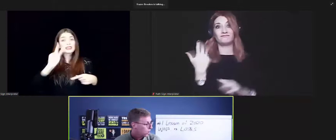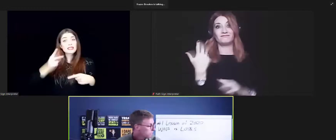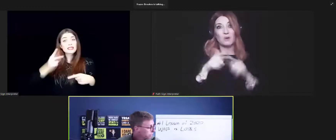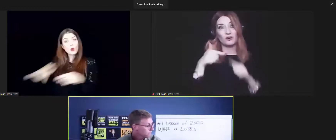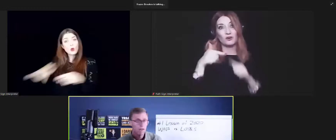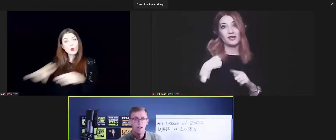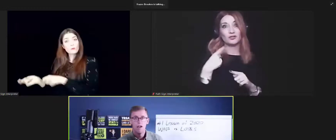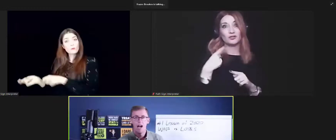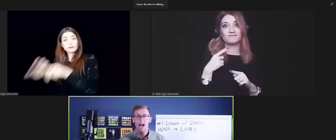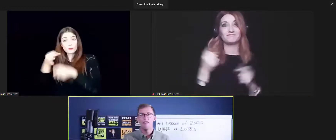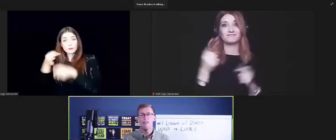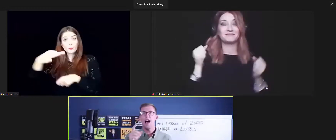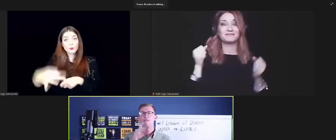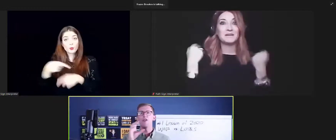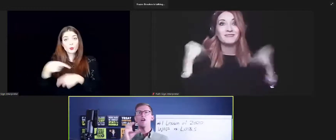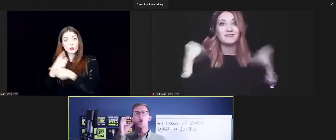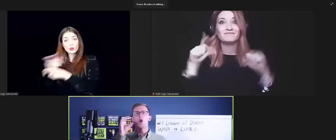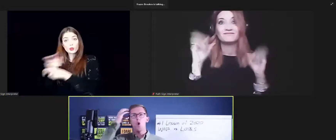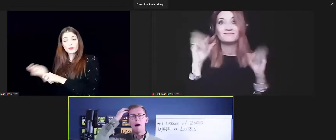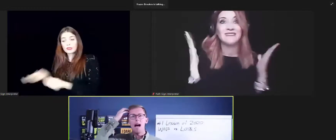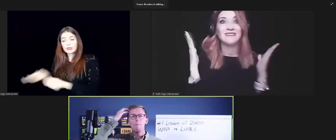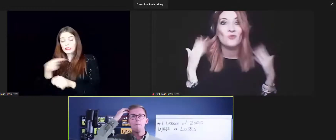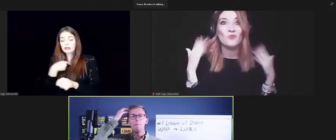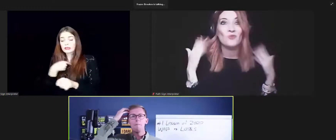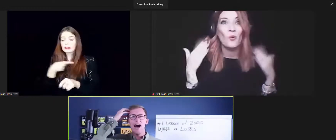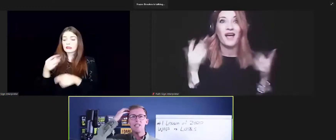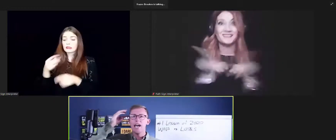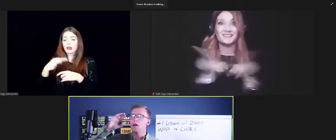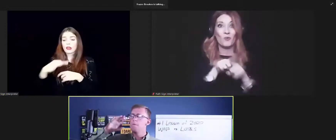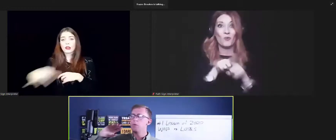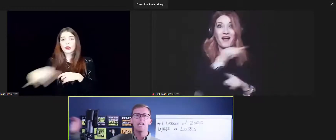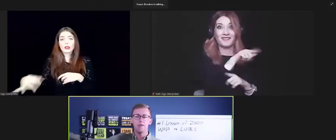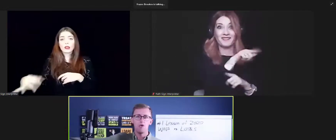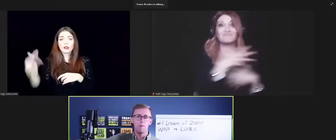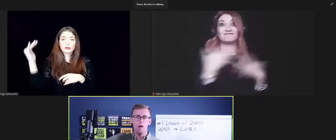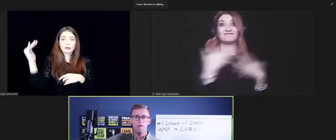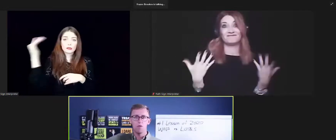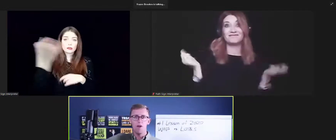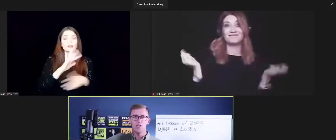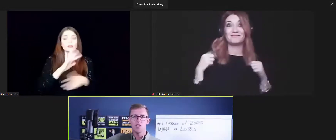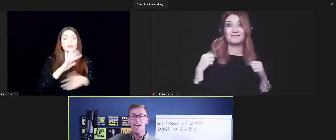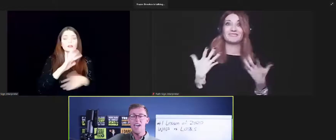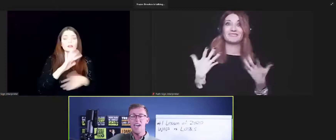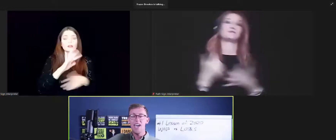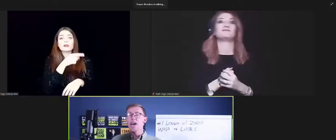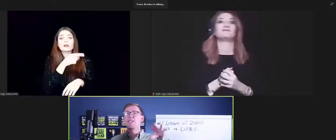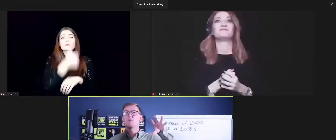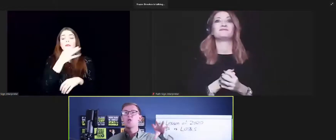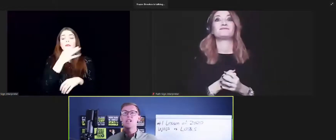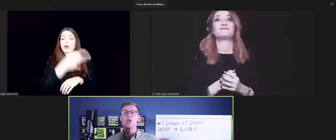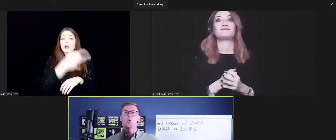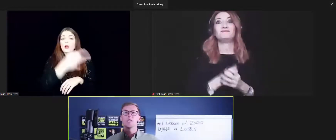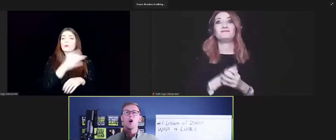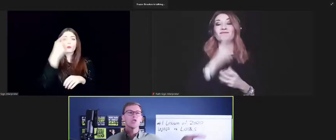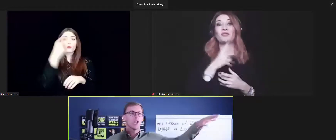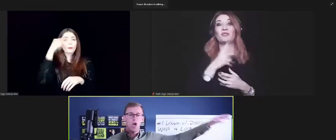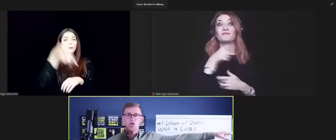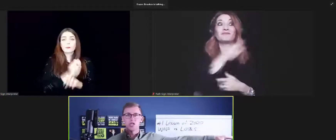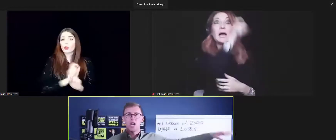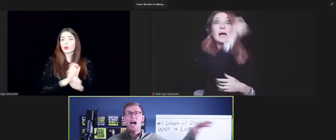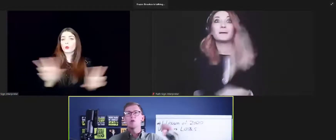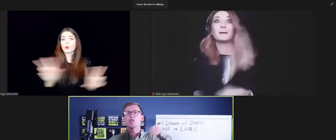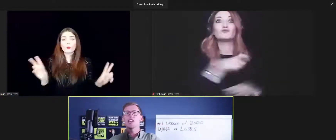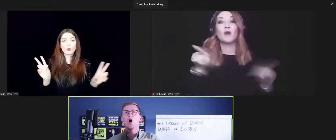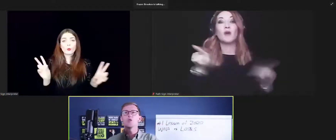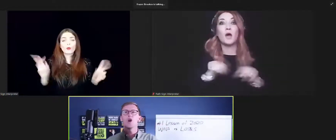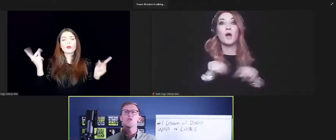hole. And that first hole, my mindset completely threw me off for the rest of the year because I was still holding on to the losses. I